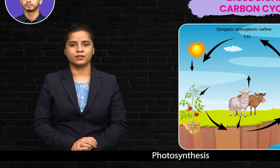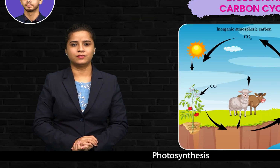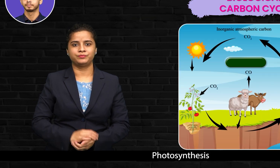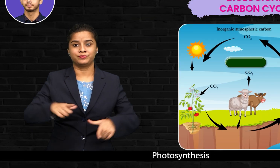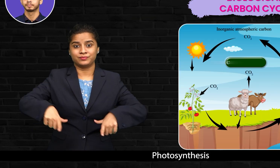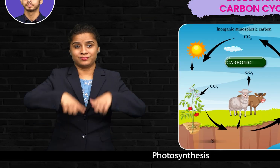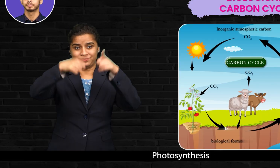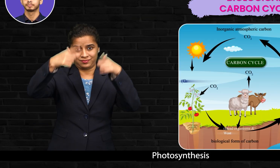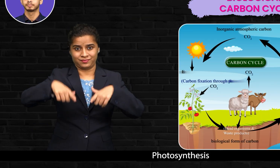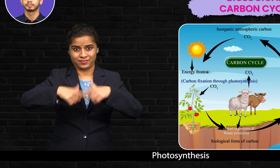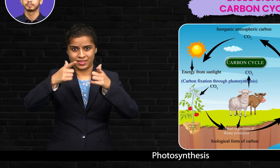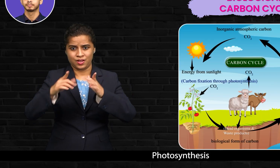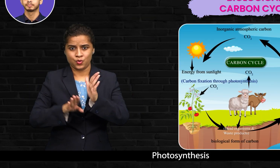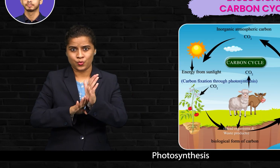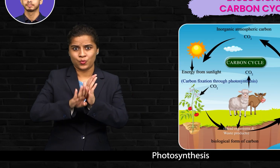Photosynthesis.